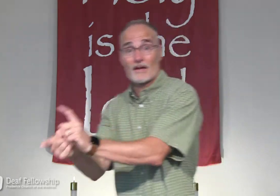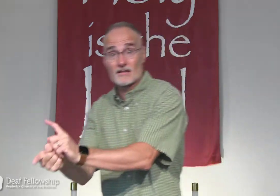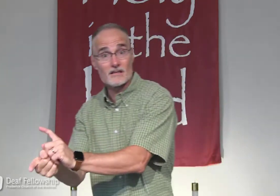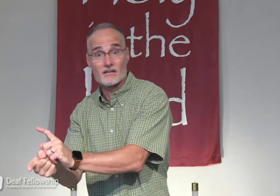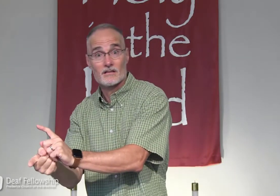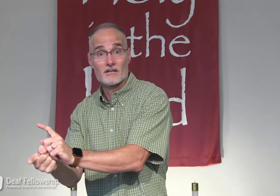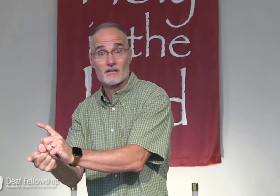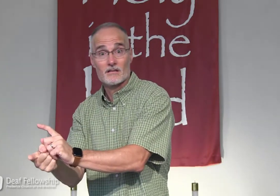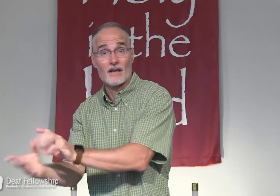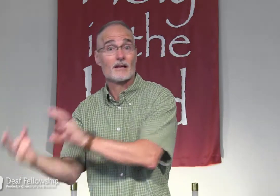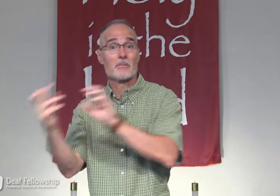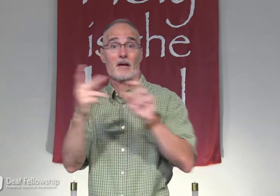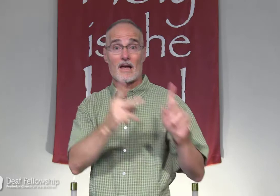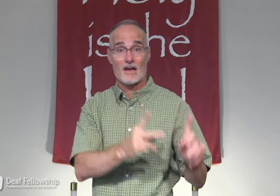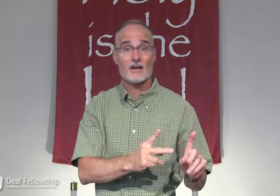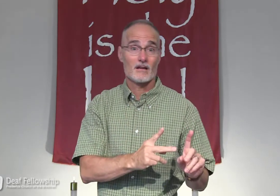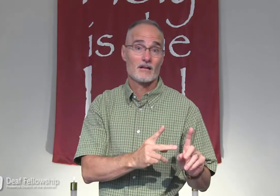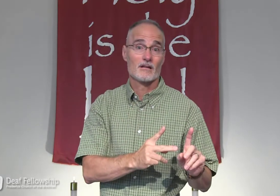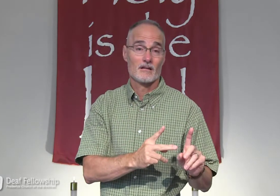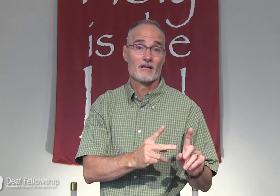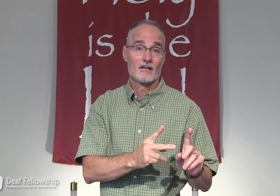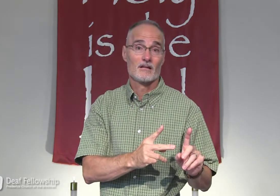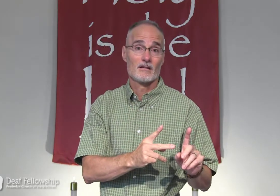consequences. If they don't repent,